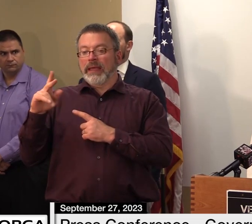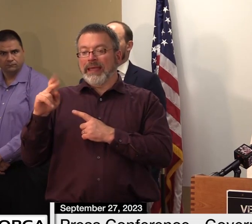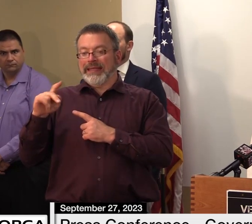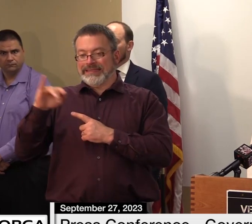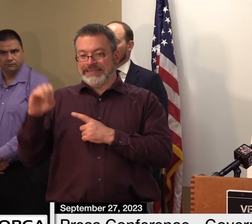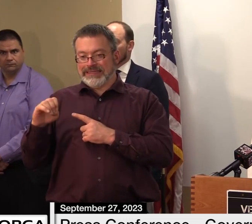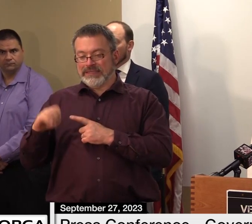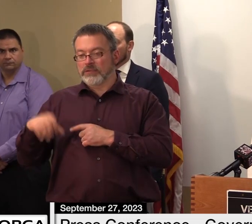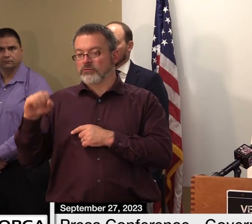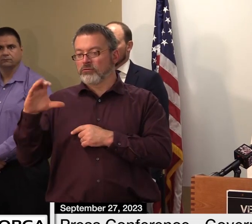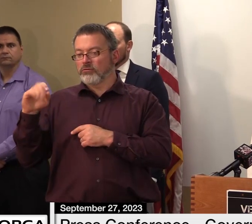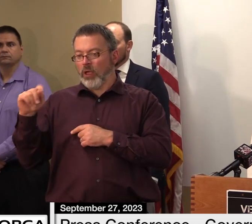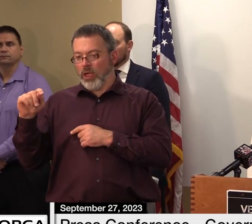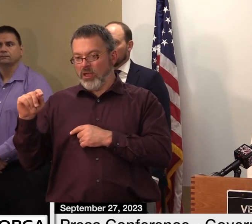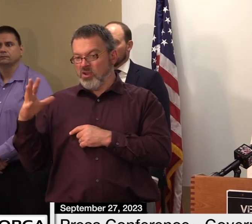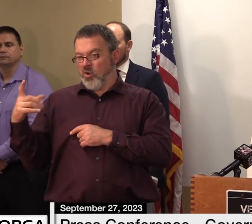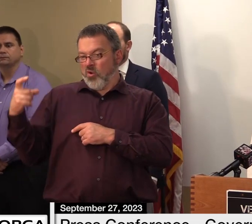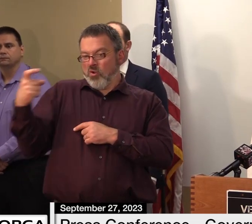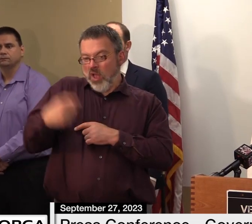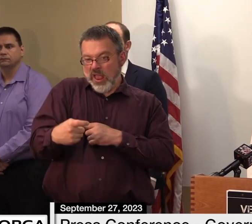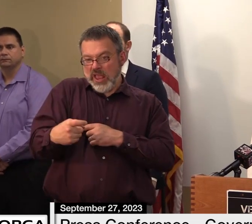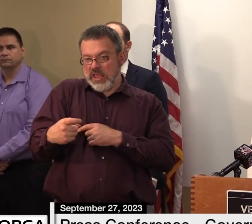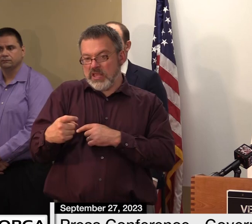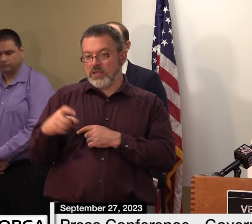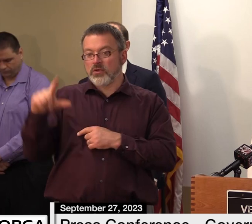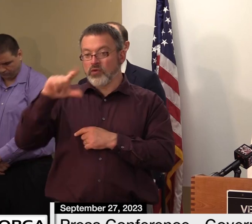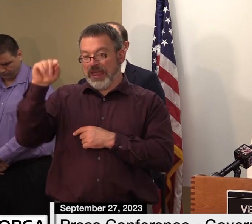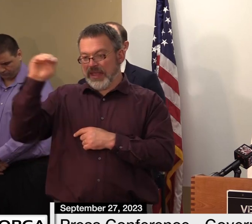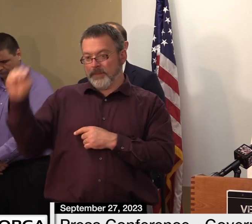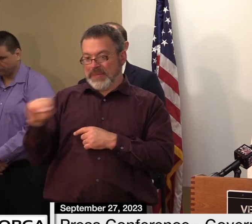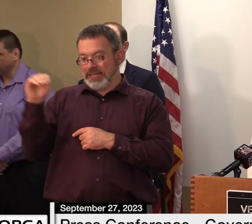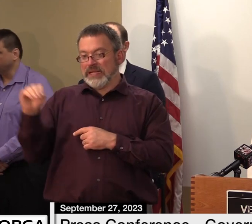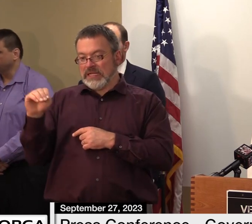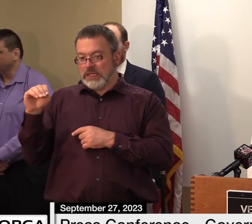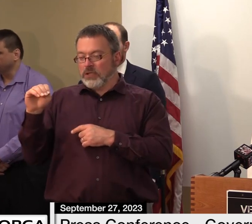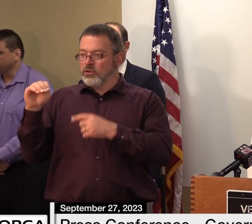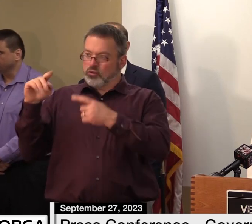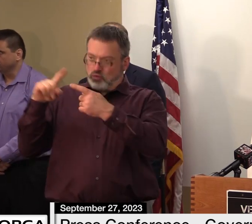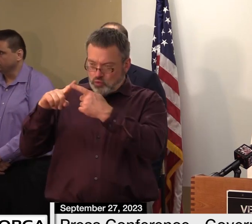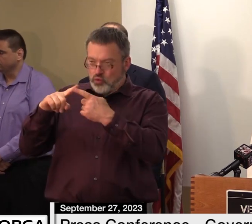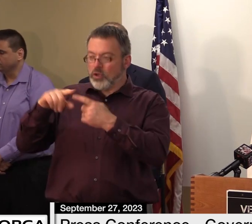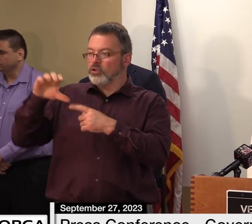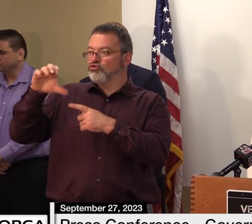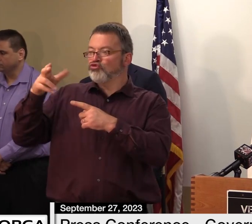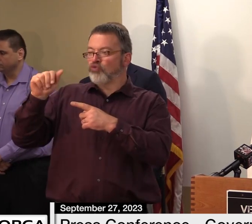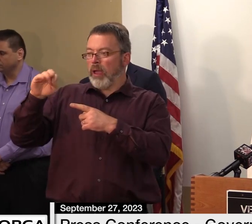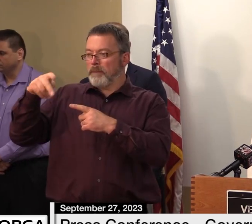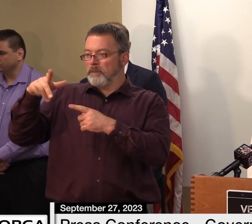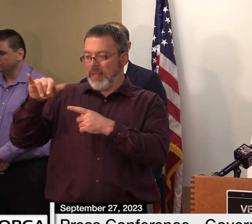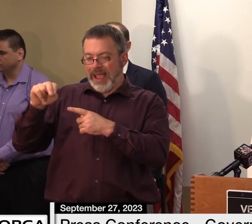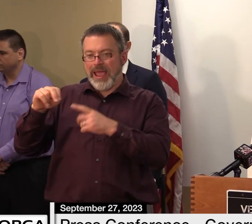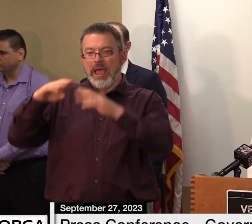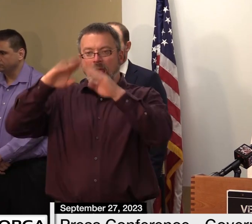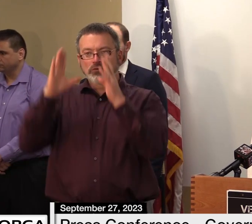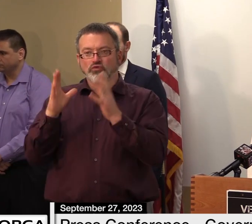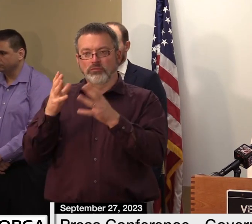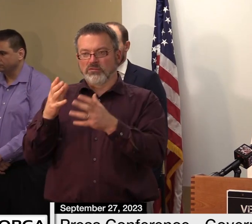Champlain Housing Trust, and that's obviously very good news, but I'm also just kind of curious if that has caused anyone